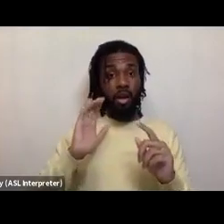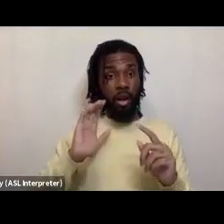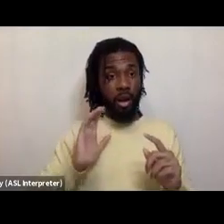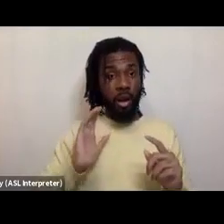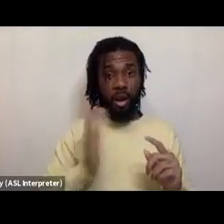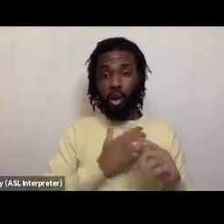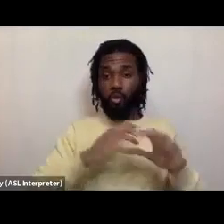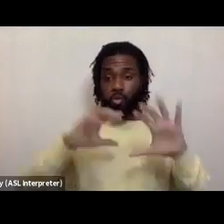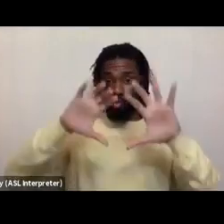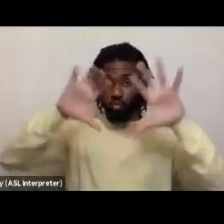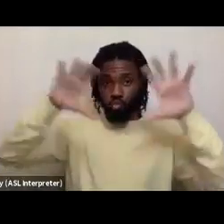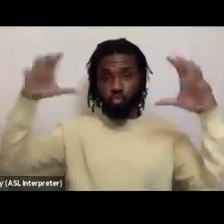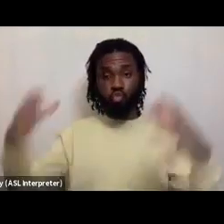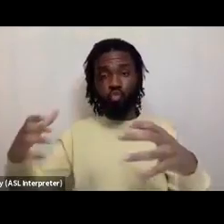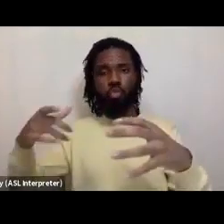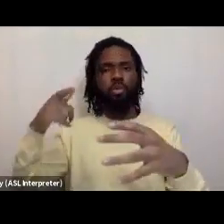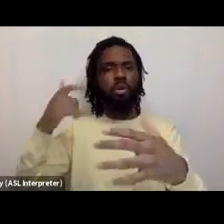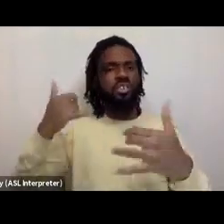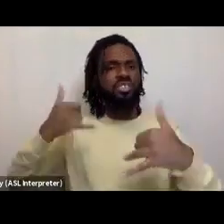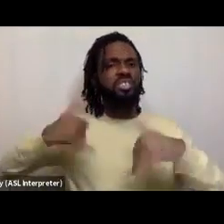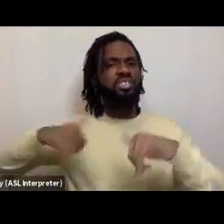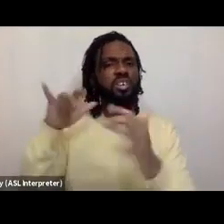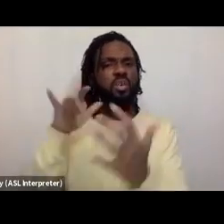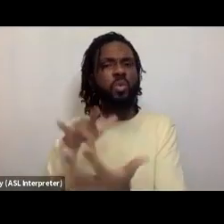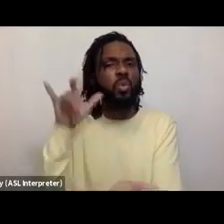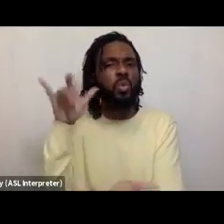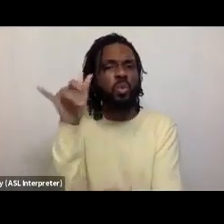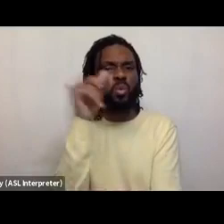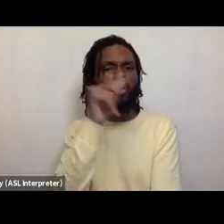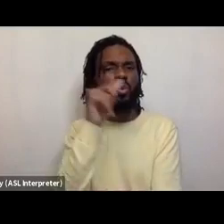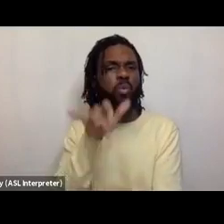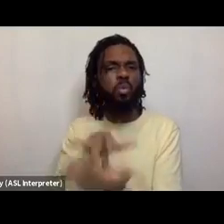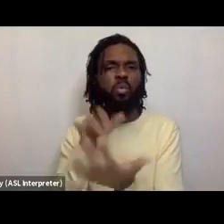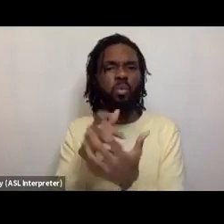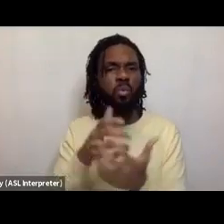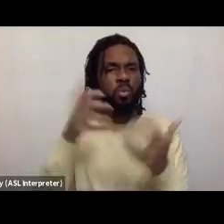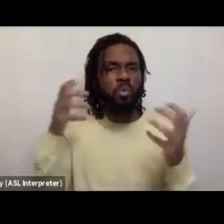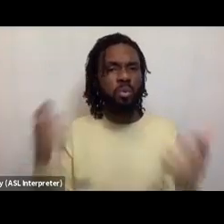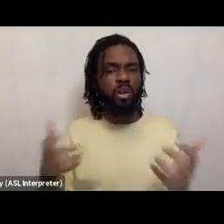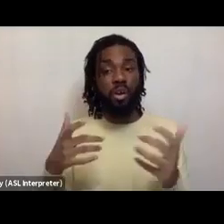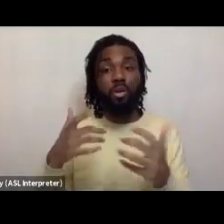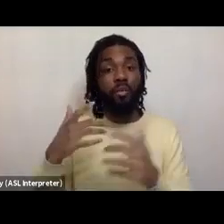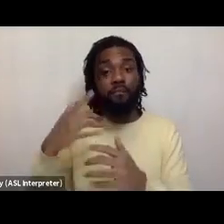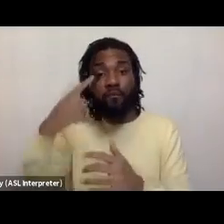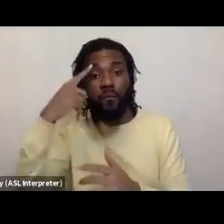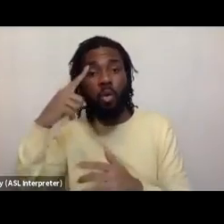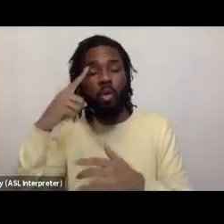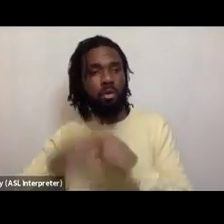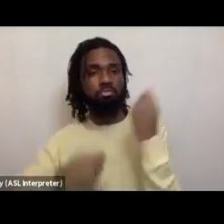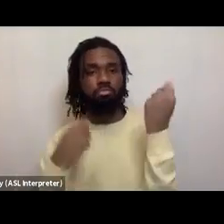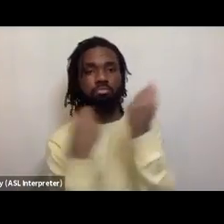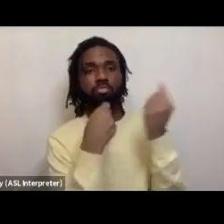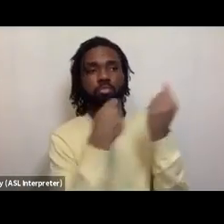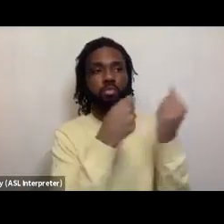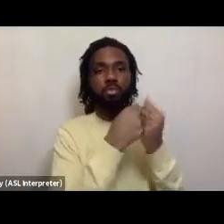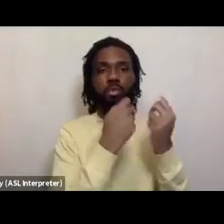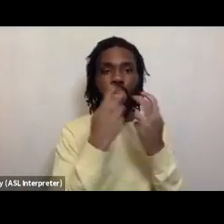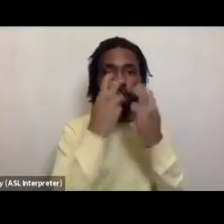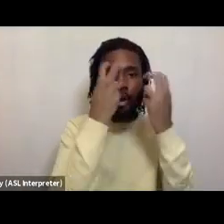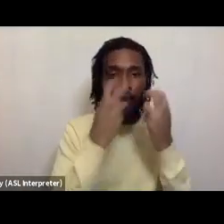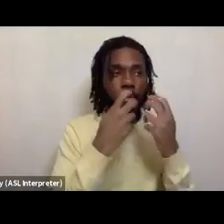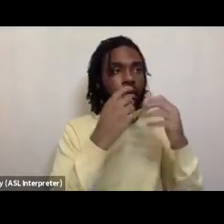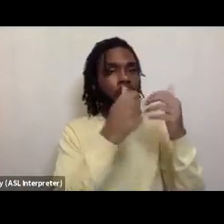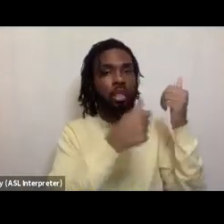is still being extracted violently in order to continue to protect capitalism and in order to continue